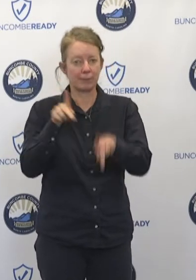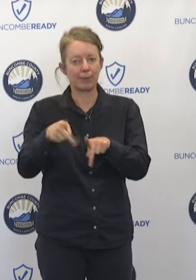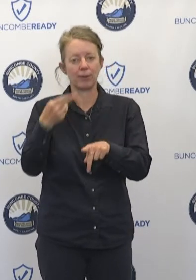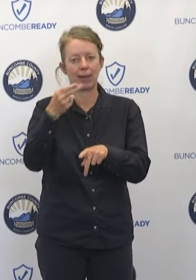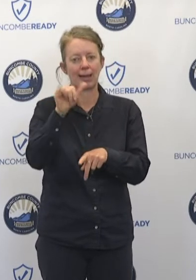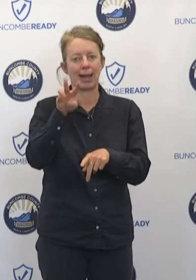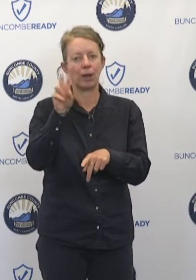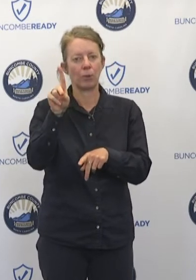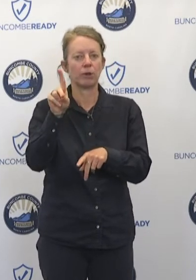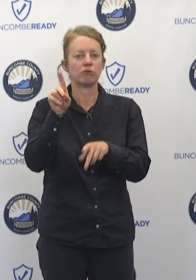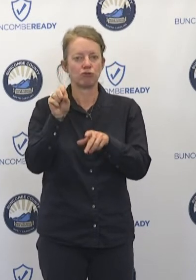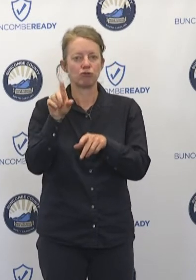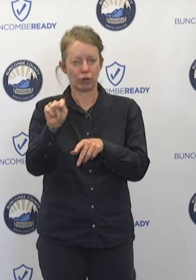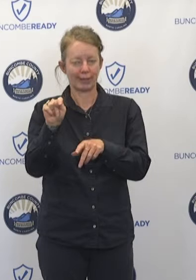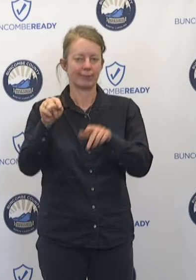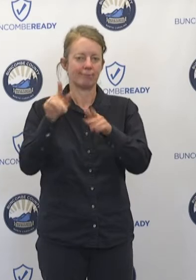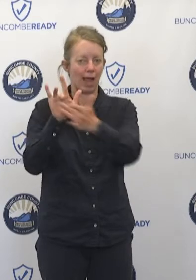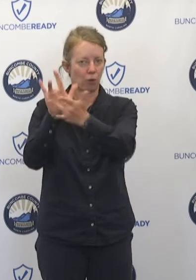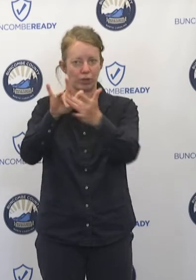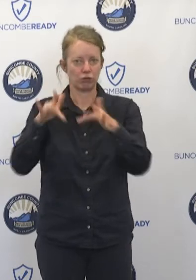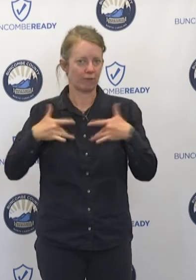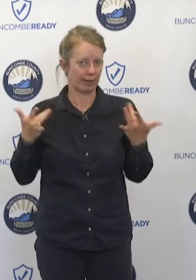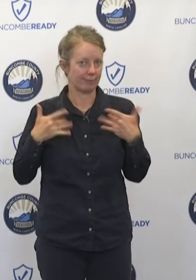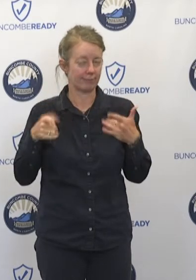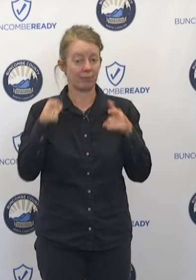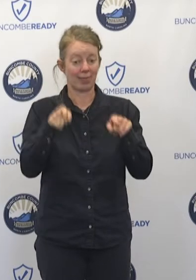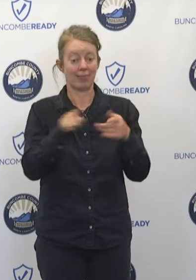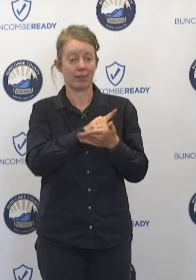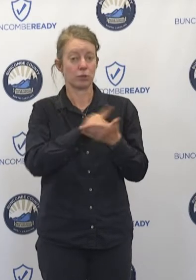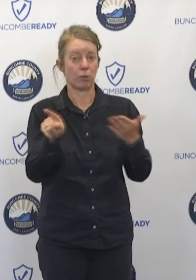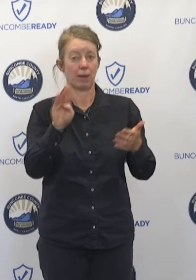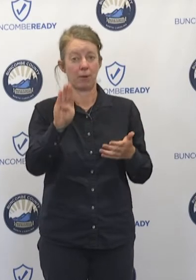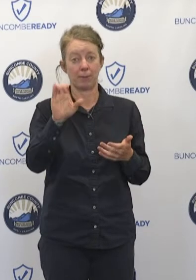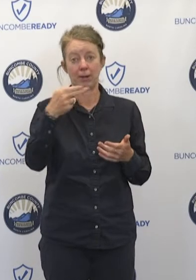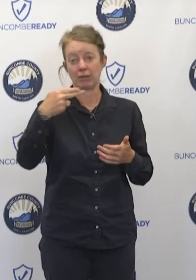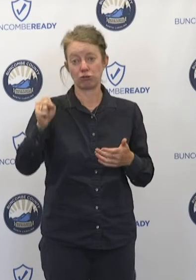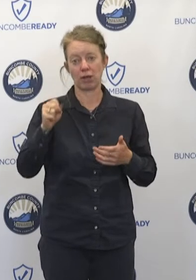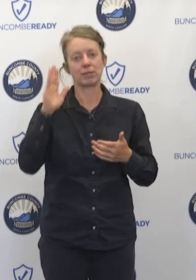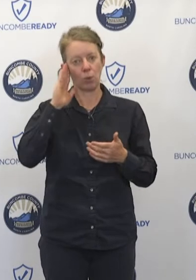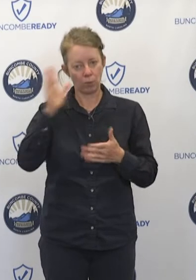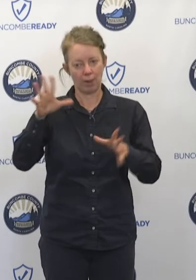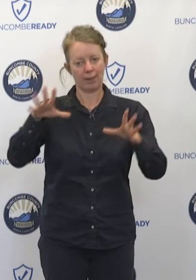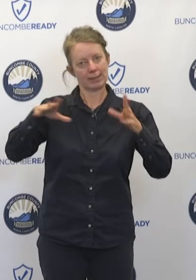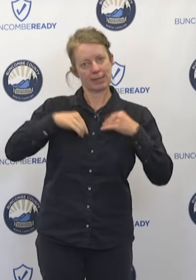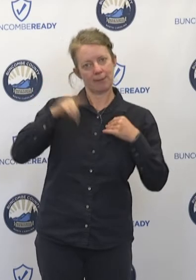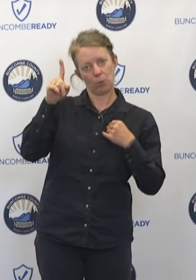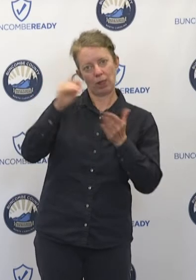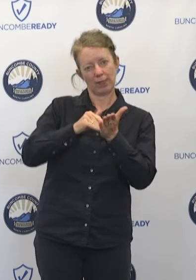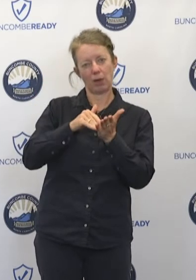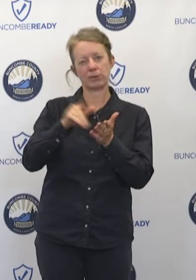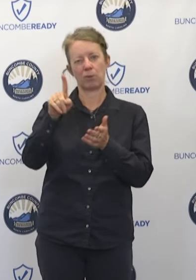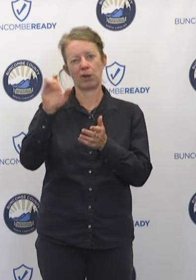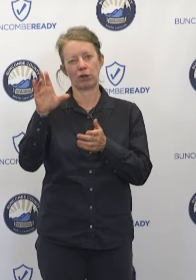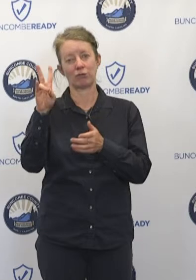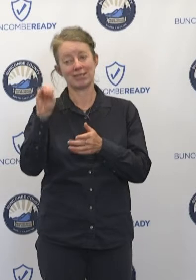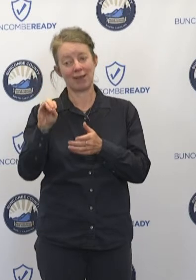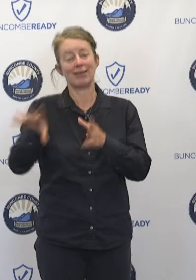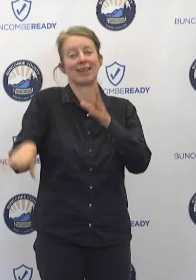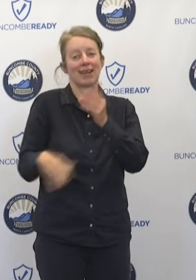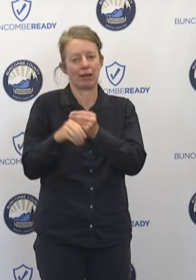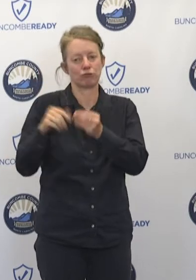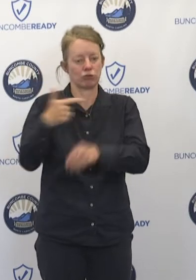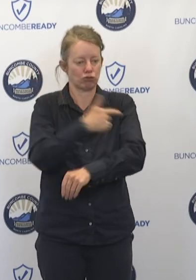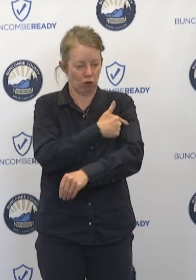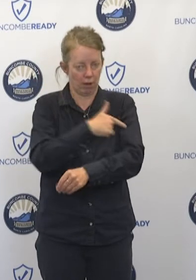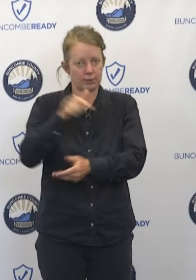event. This week, Buncombe County HHS will be accepting 1,170 additional doses to